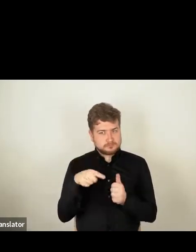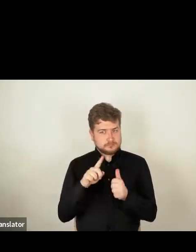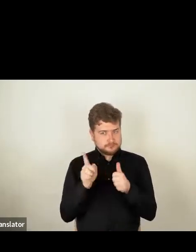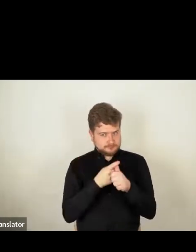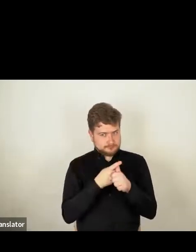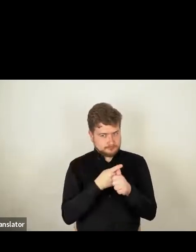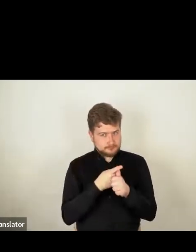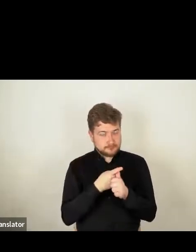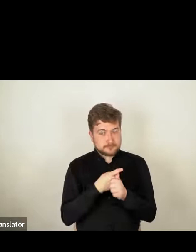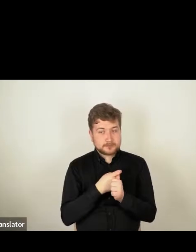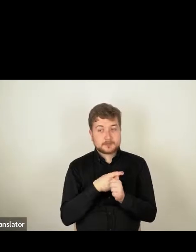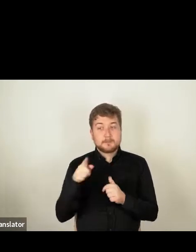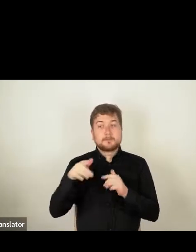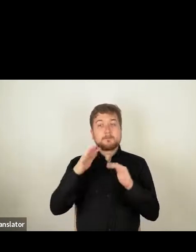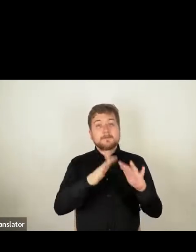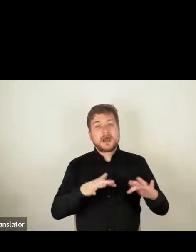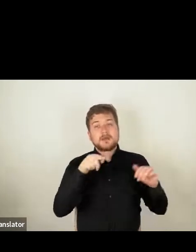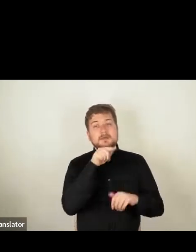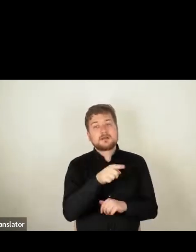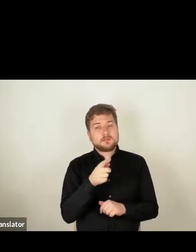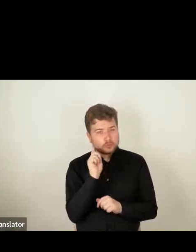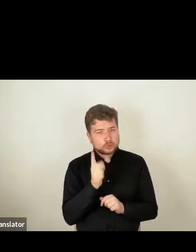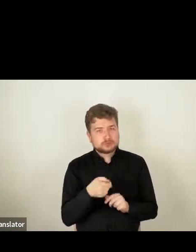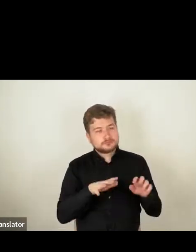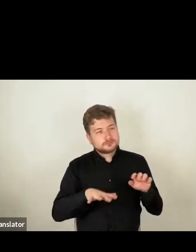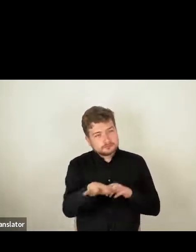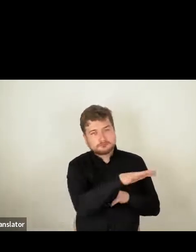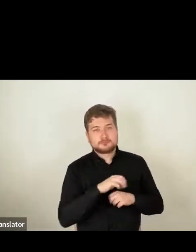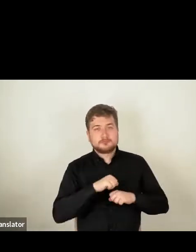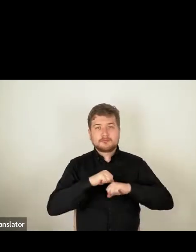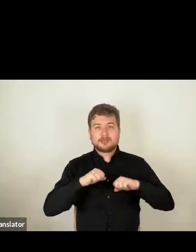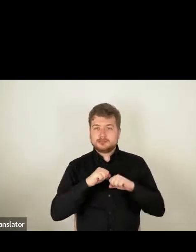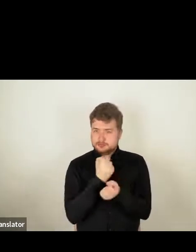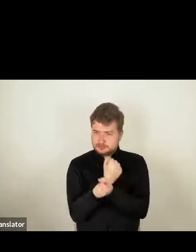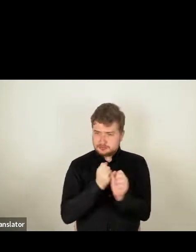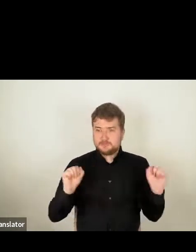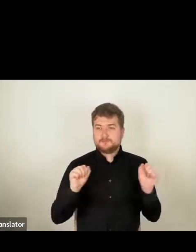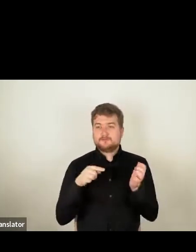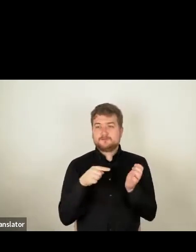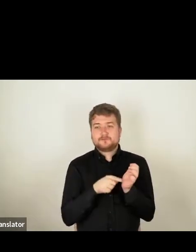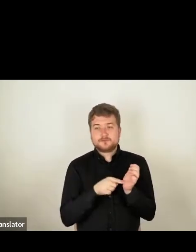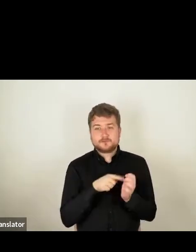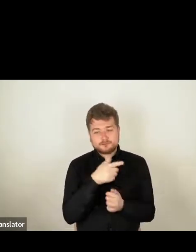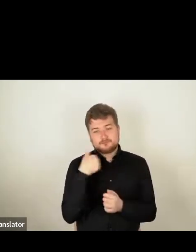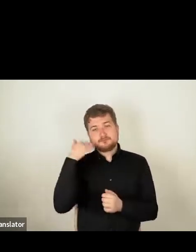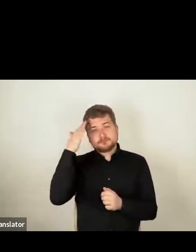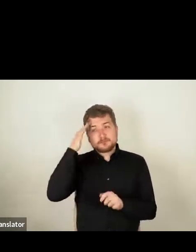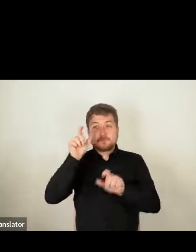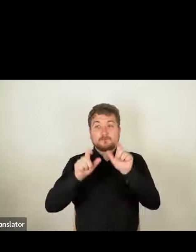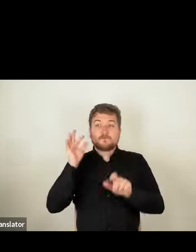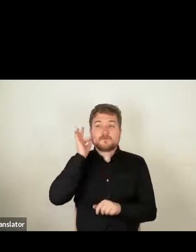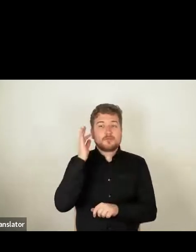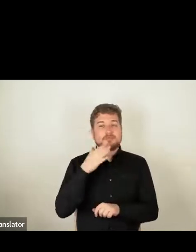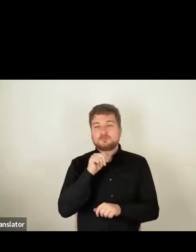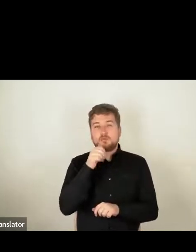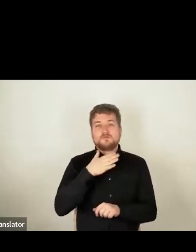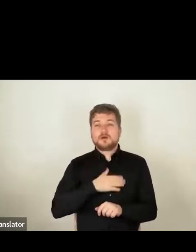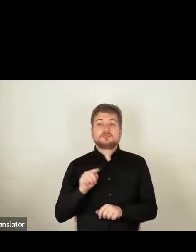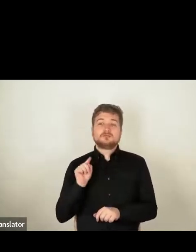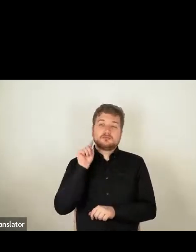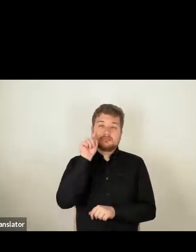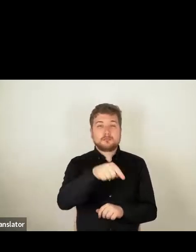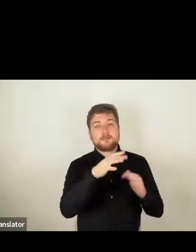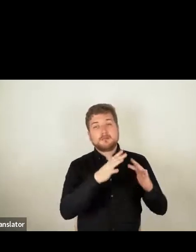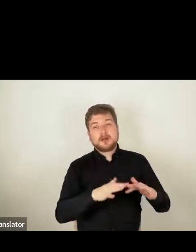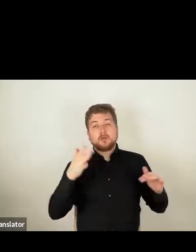there, must be safe. And we know that a lot of women don't want to go to Parliament because it isn't safe, because colleagues discriminate against